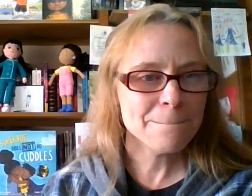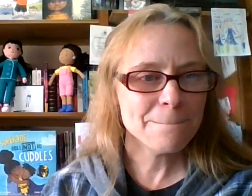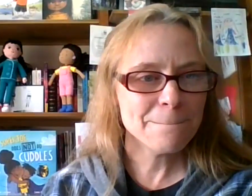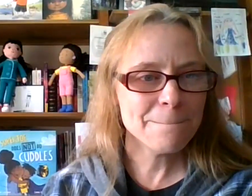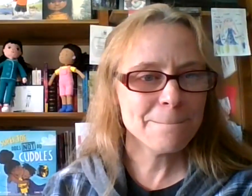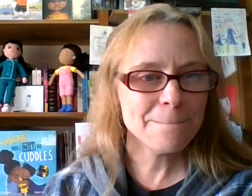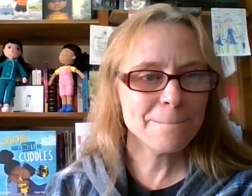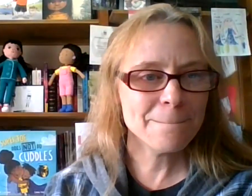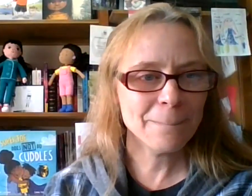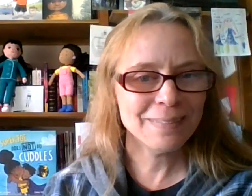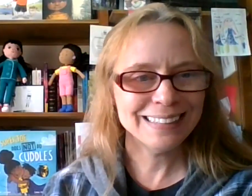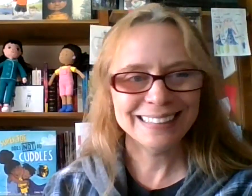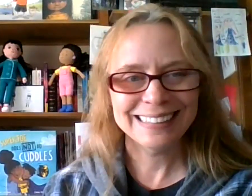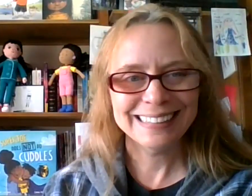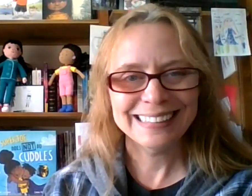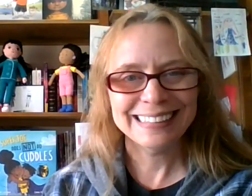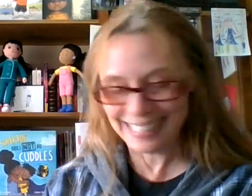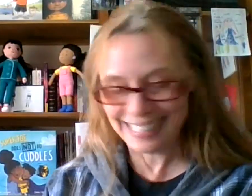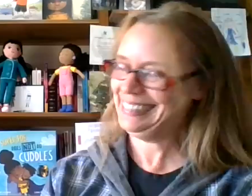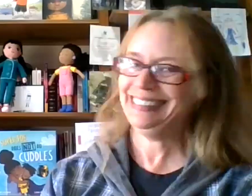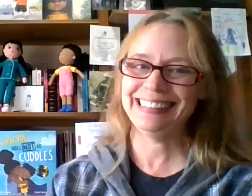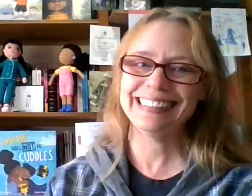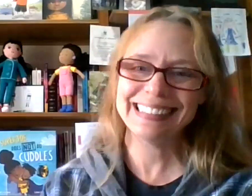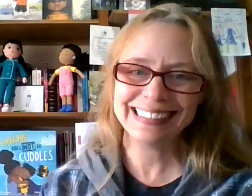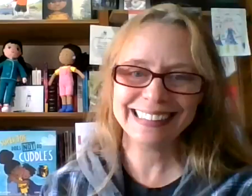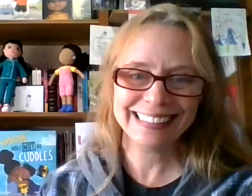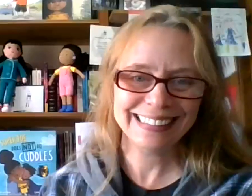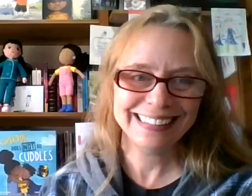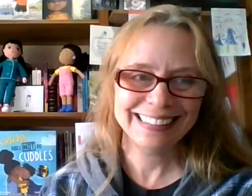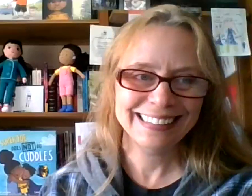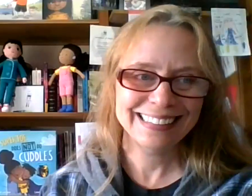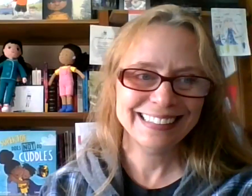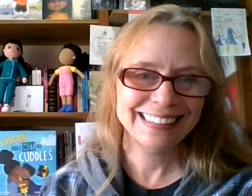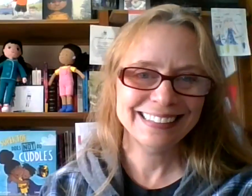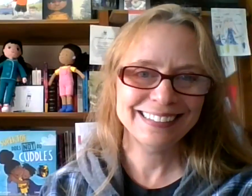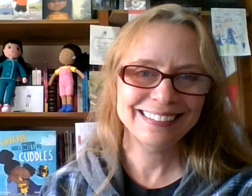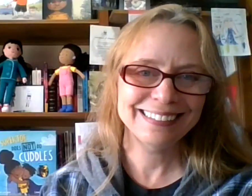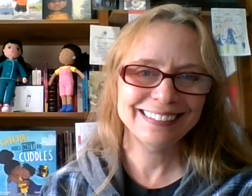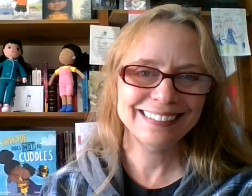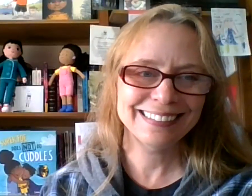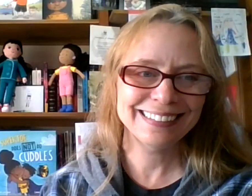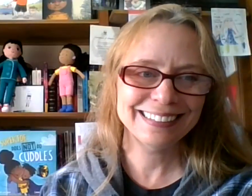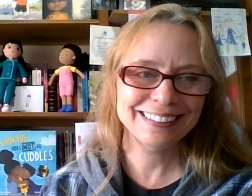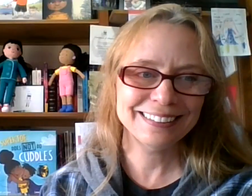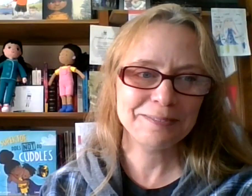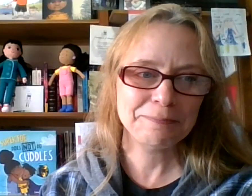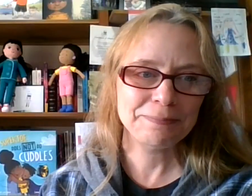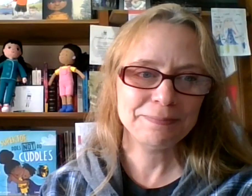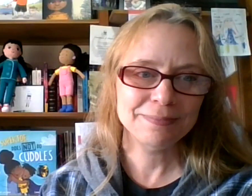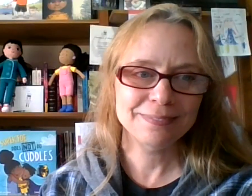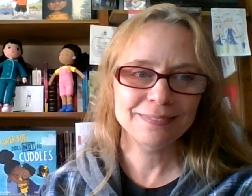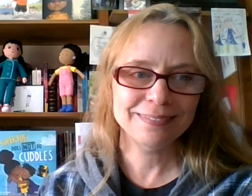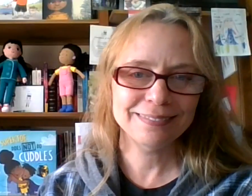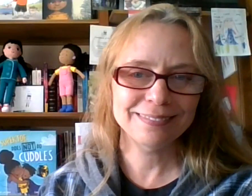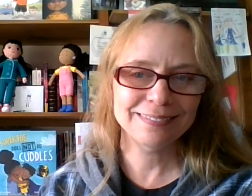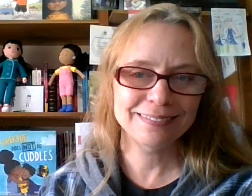their characters came to life, that's an example of exactly what we're talking about. The characters are something that Christina can hold.